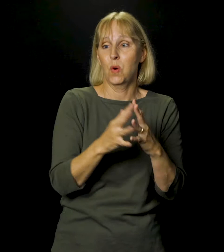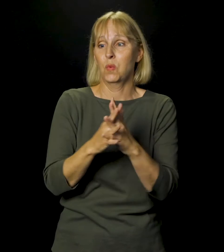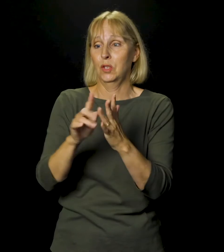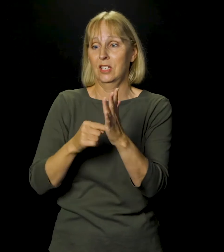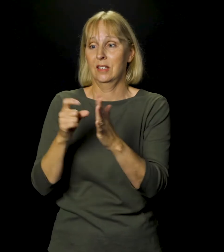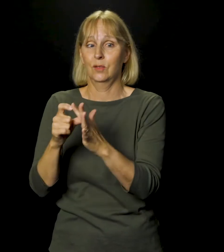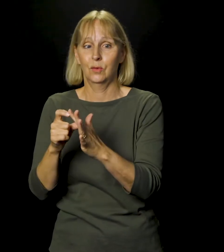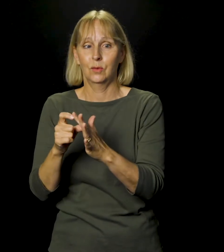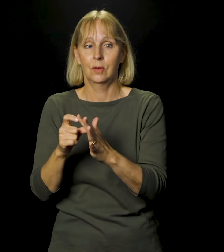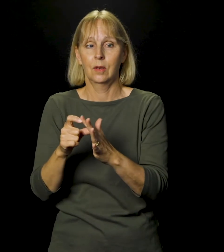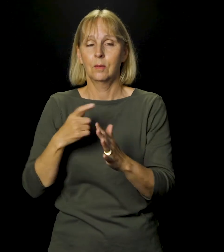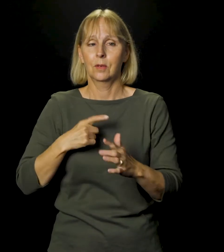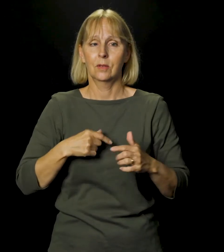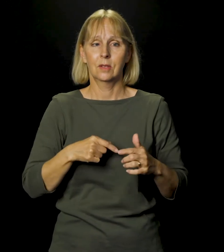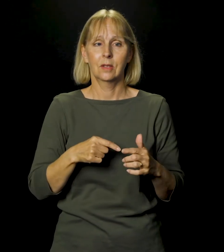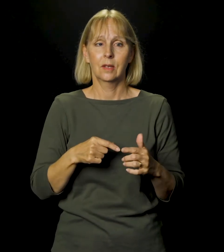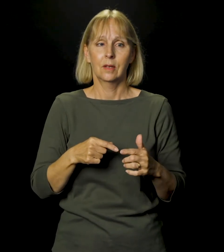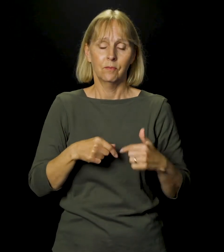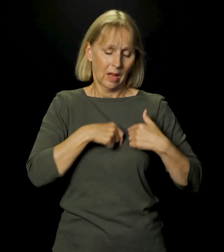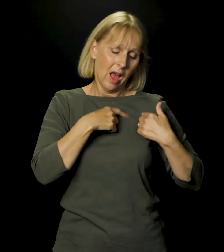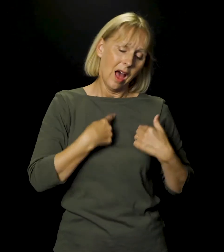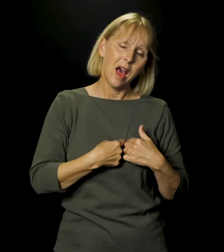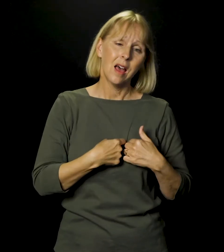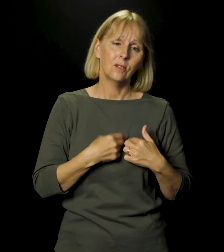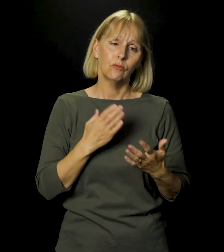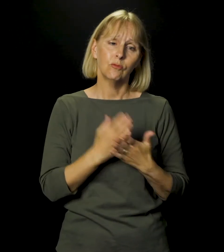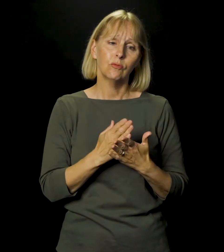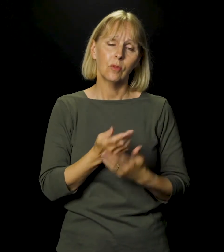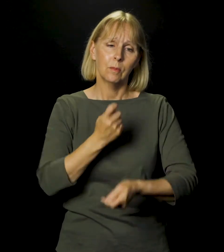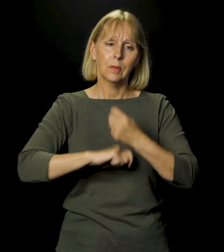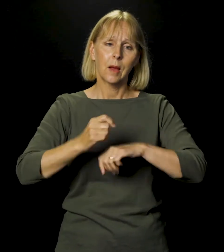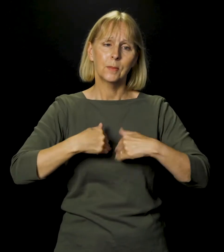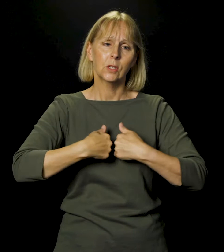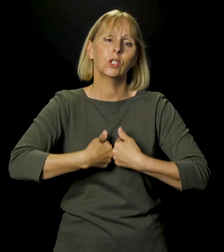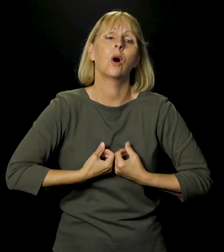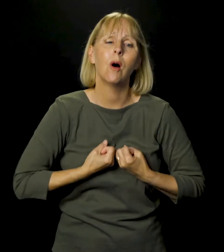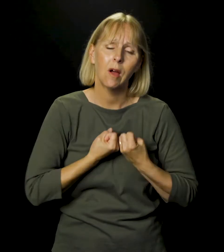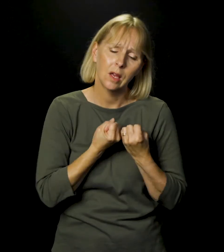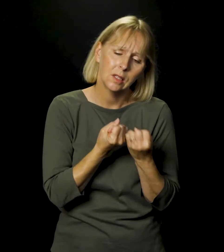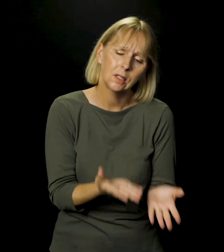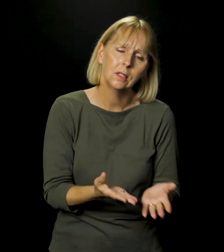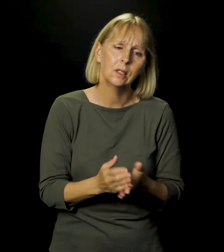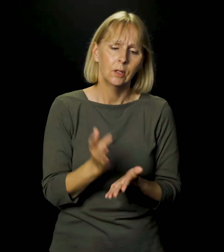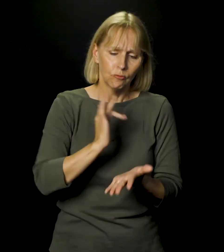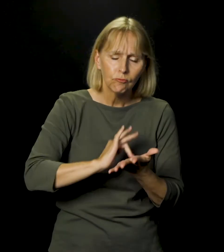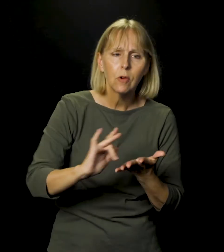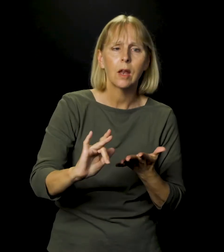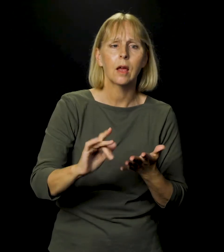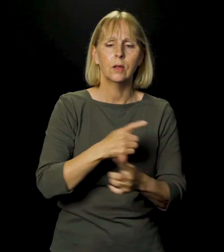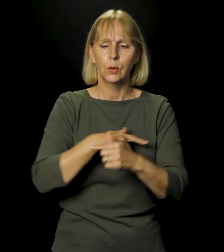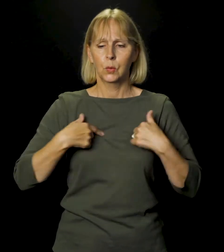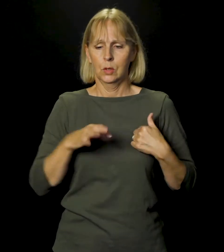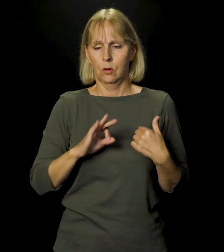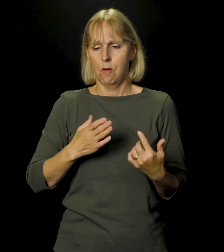drained. The best heart gets tired. And we experience with less tolerance and